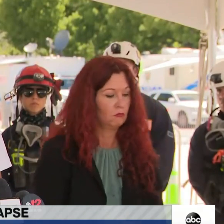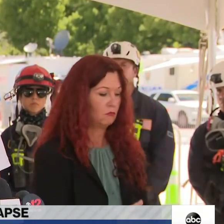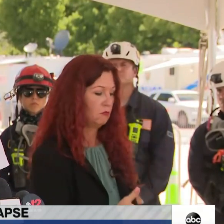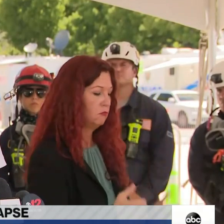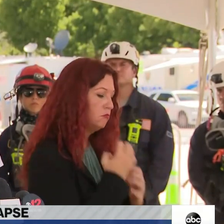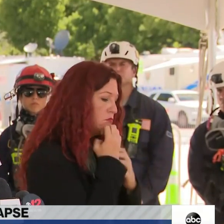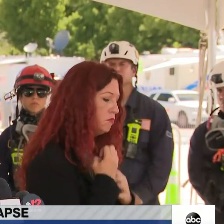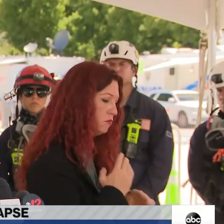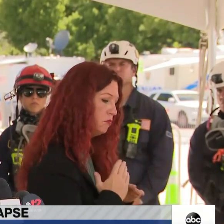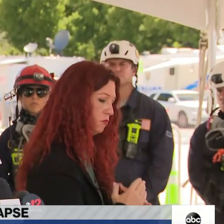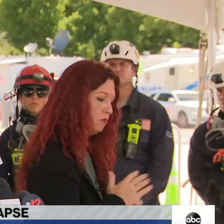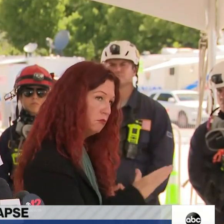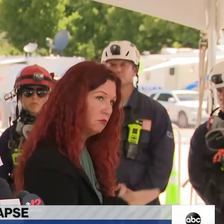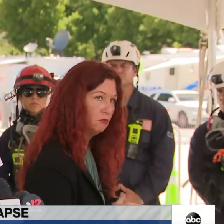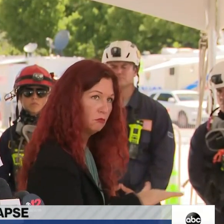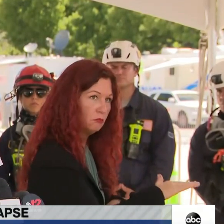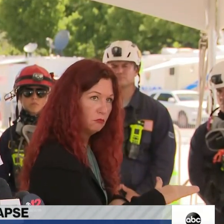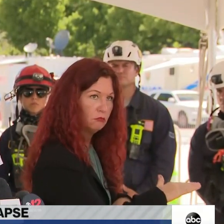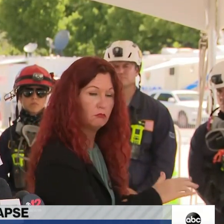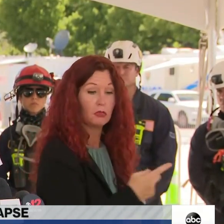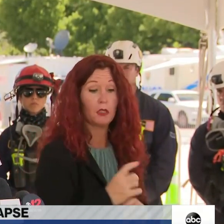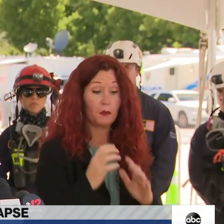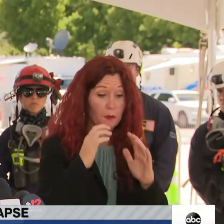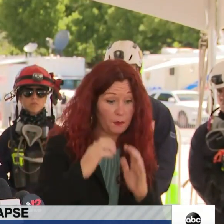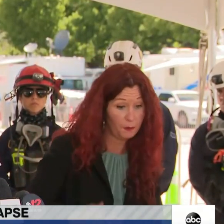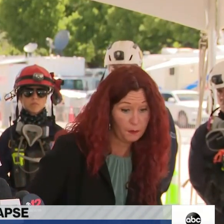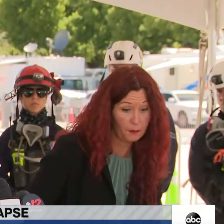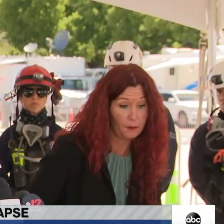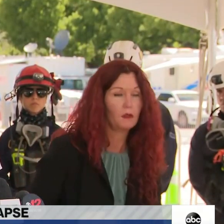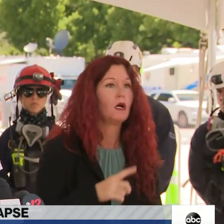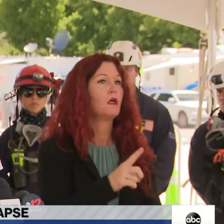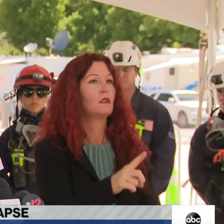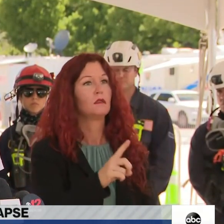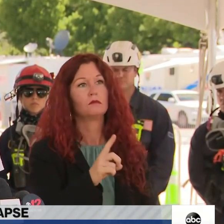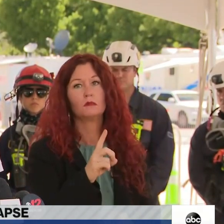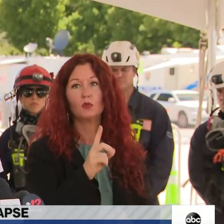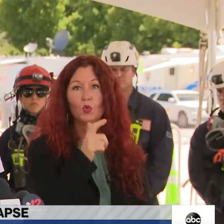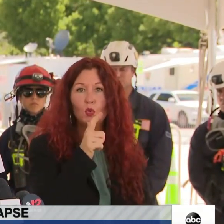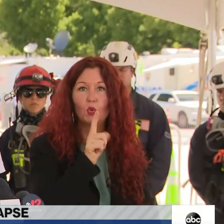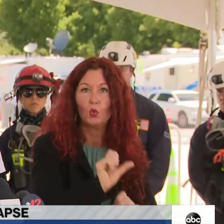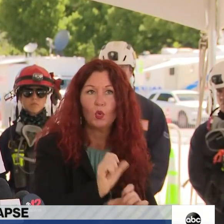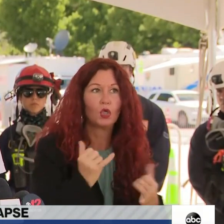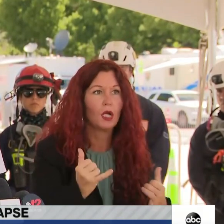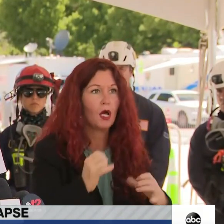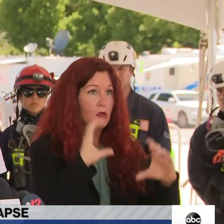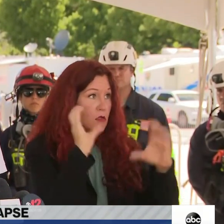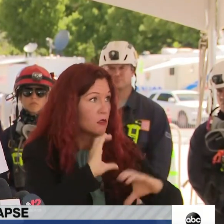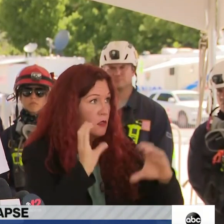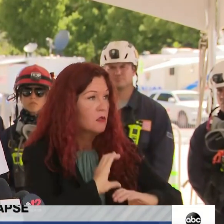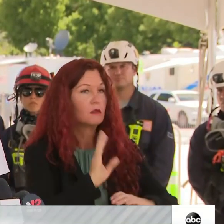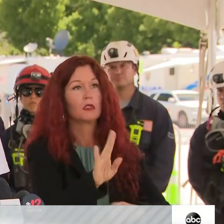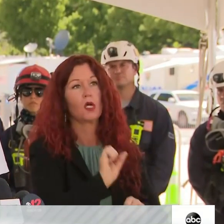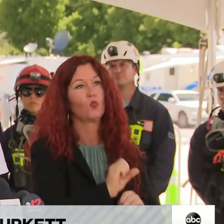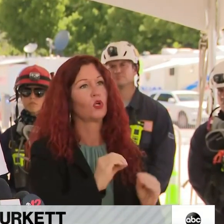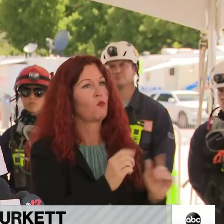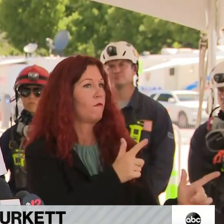to pour all over the entire site without fear of any danger from falling debris or